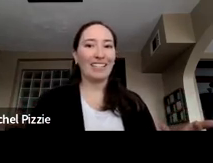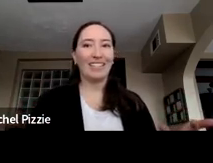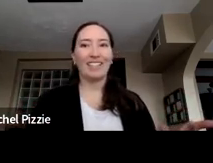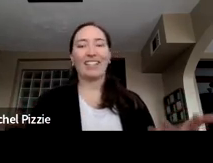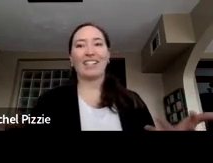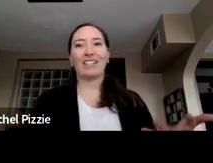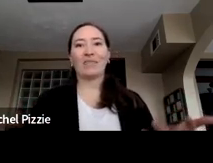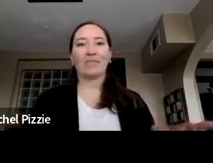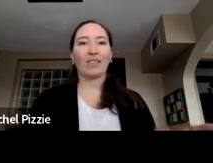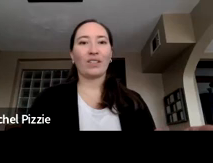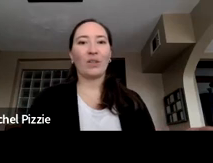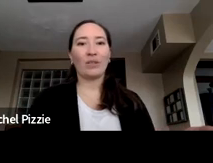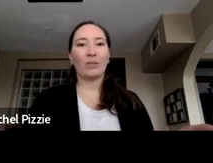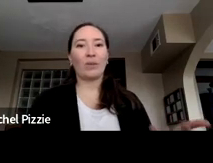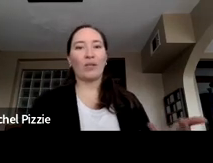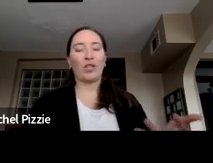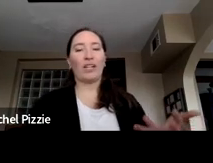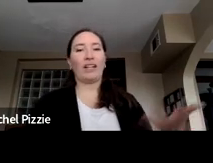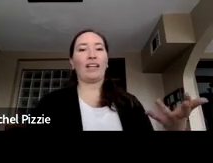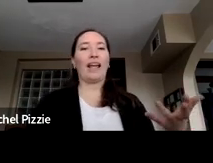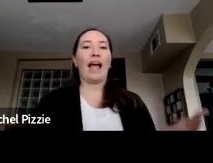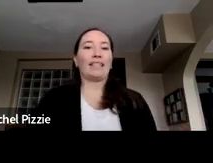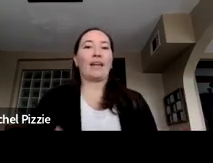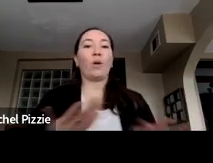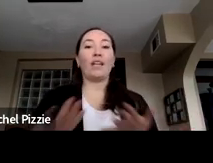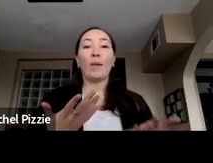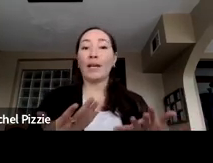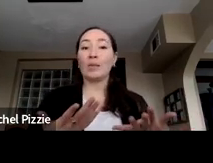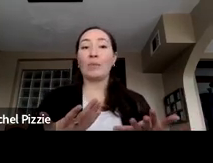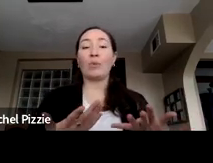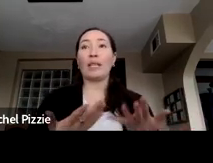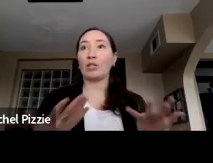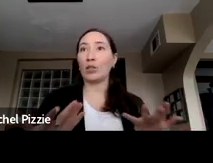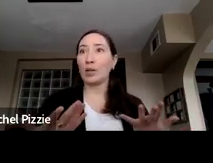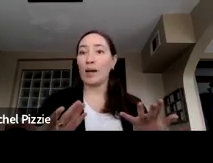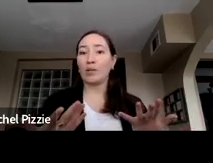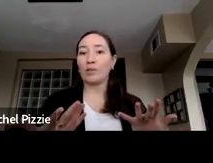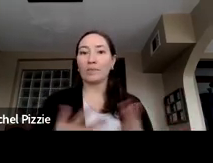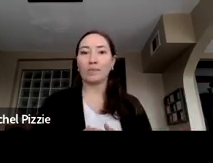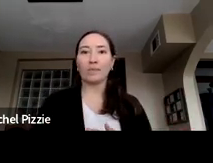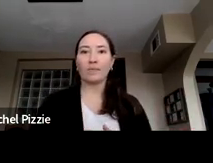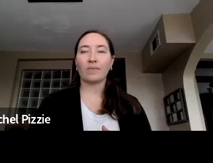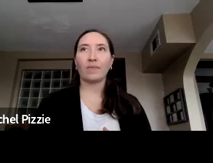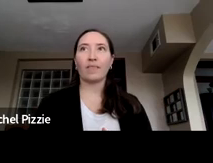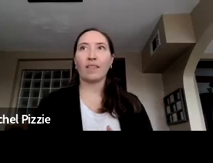responses. So this was a question asking what topics people would like to learn about.